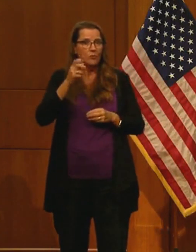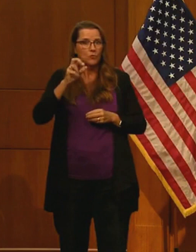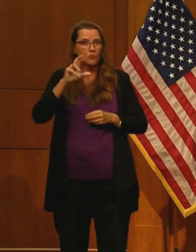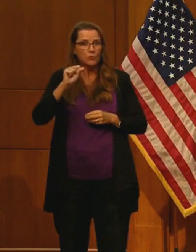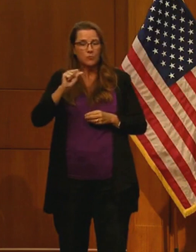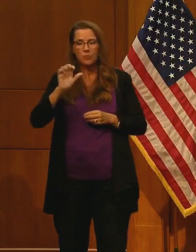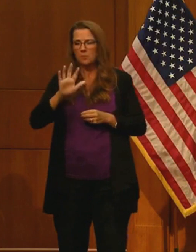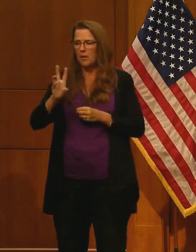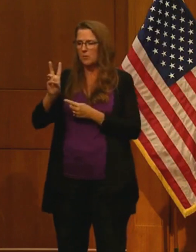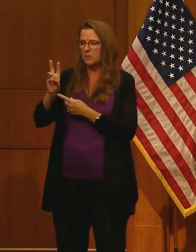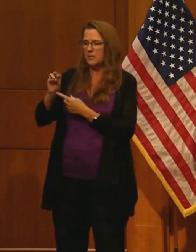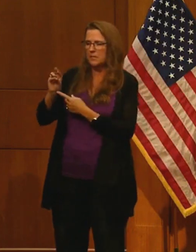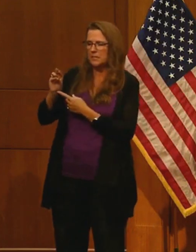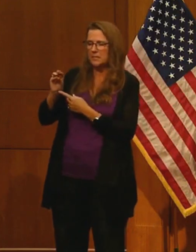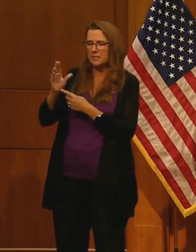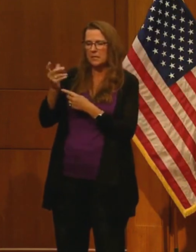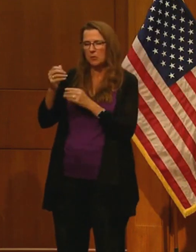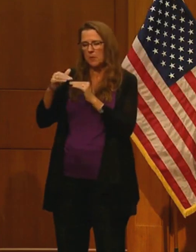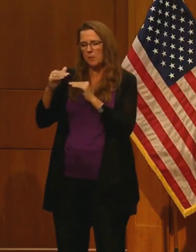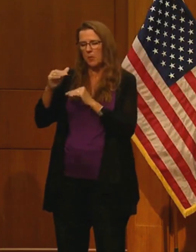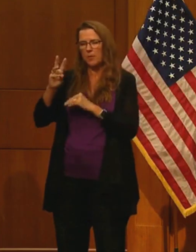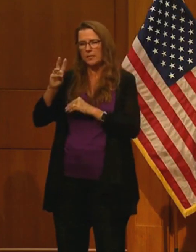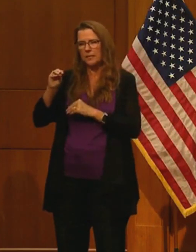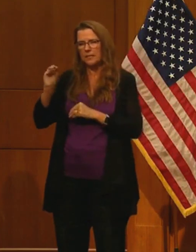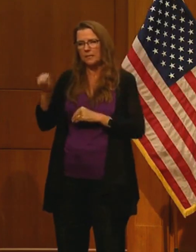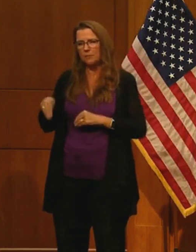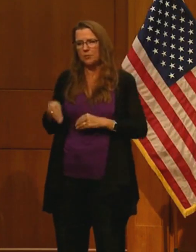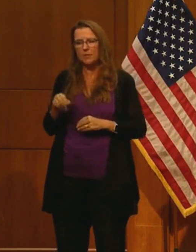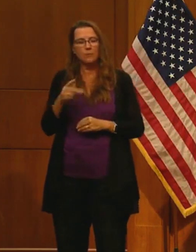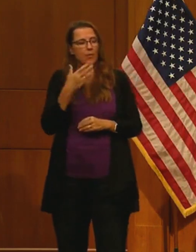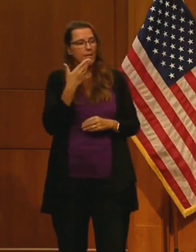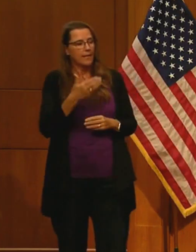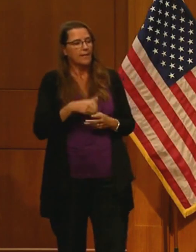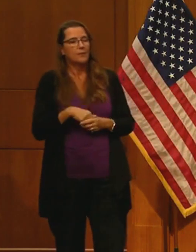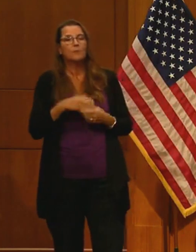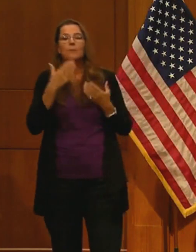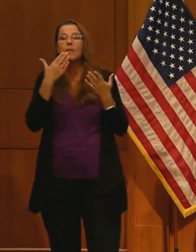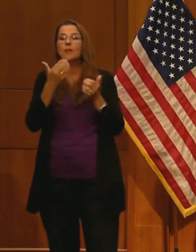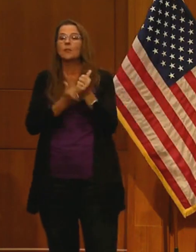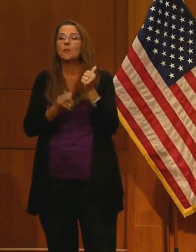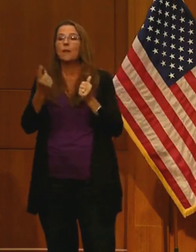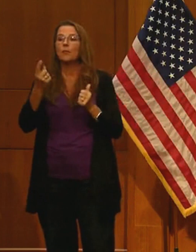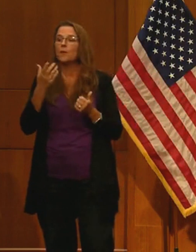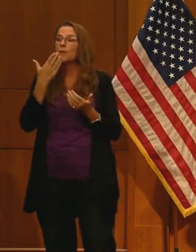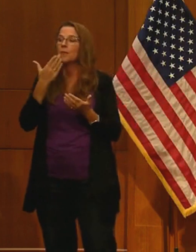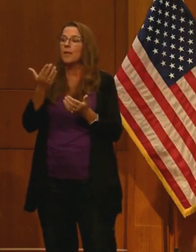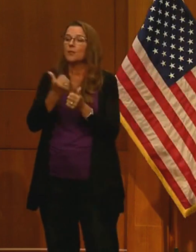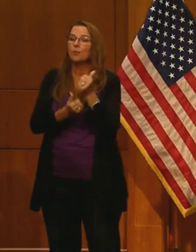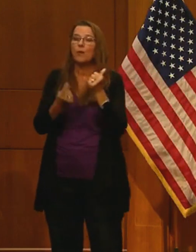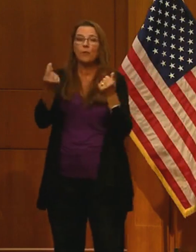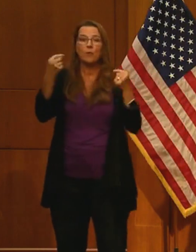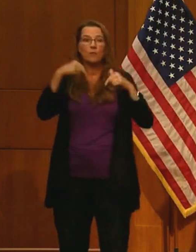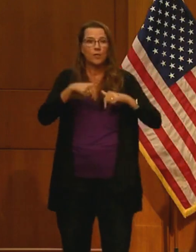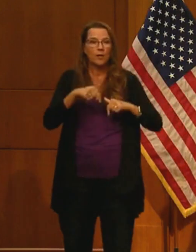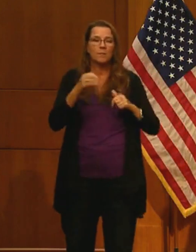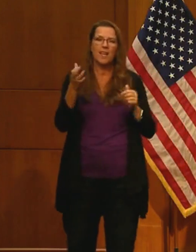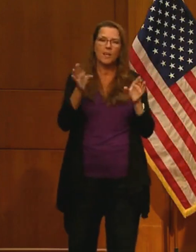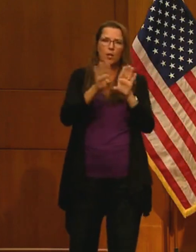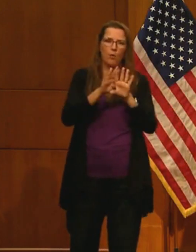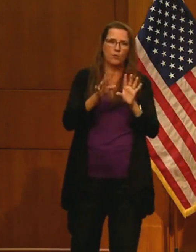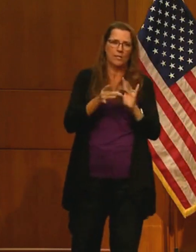to a little north of 60%. Yep. Thank you all for being here. And just in